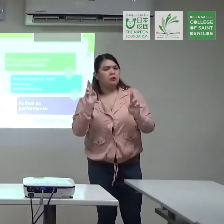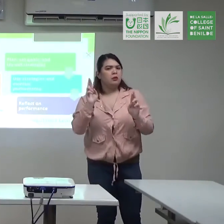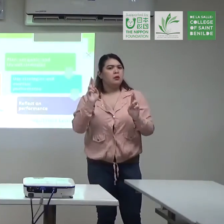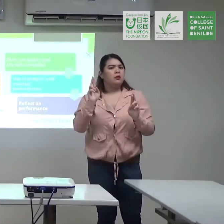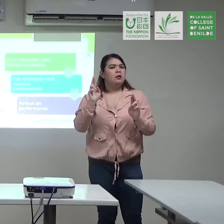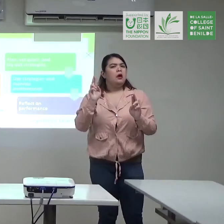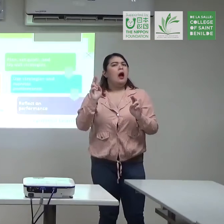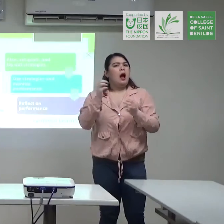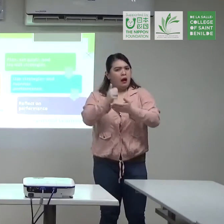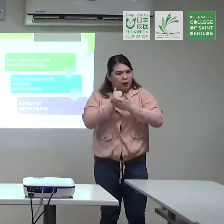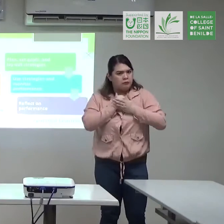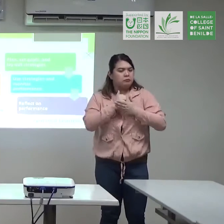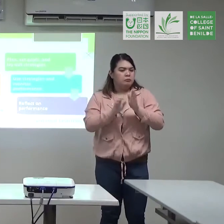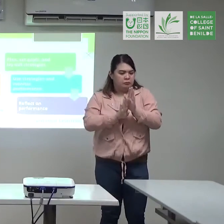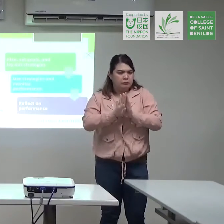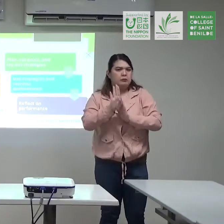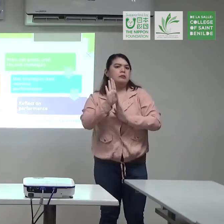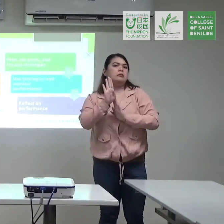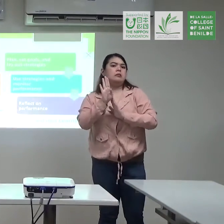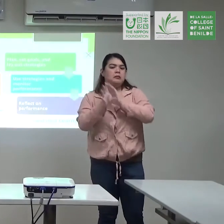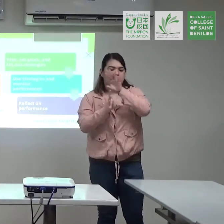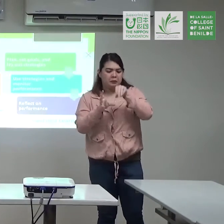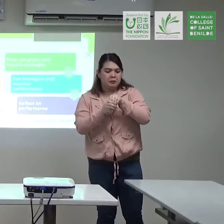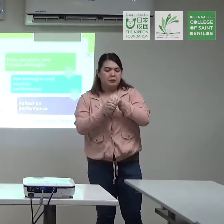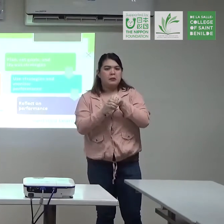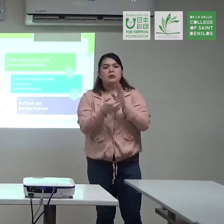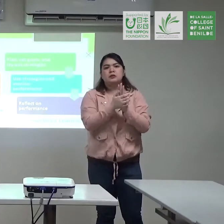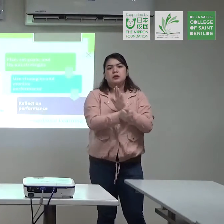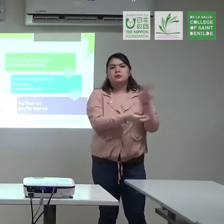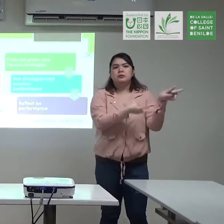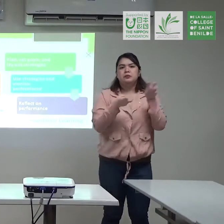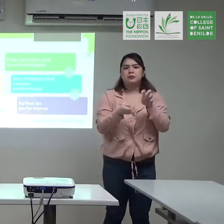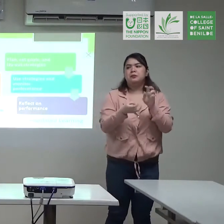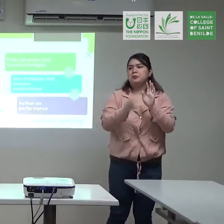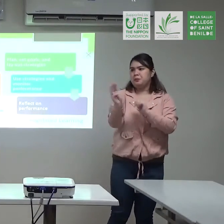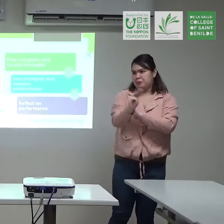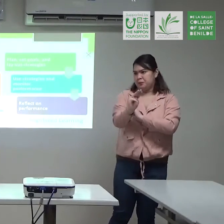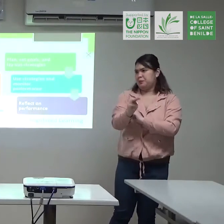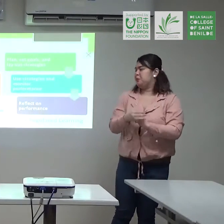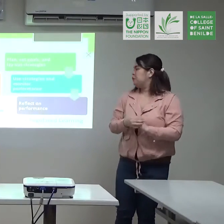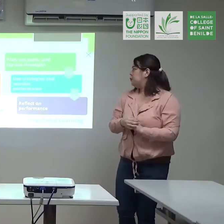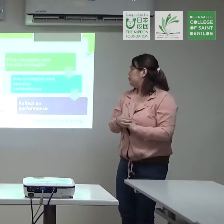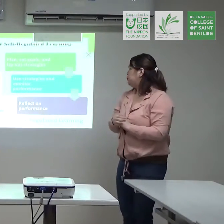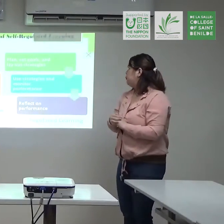thoughts, that's where metacognition is being used.